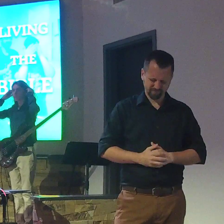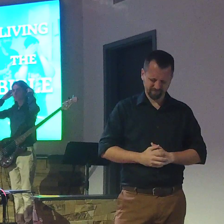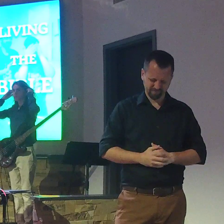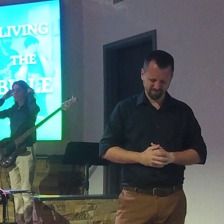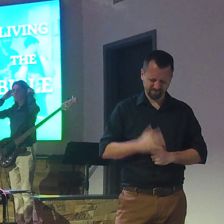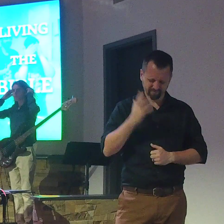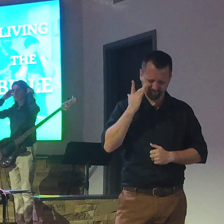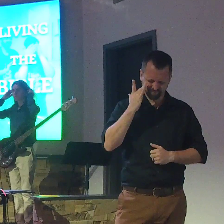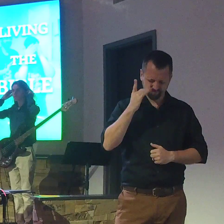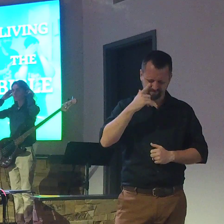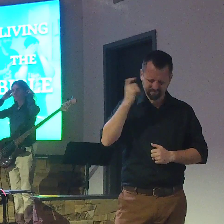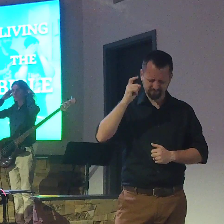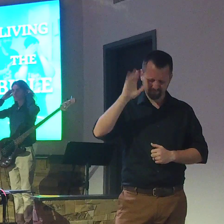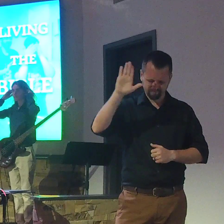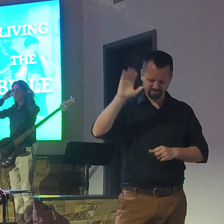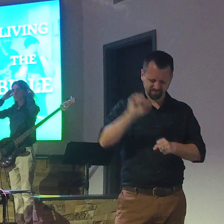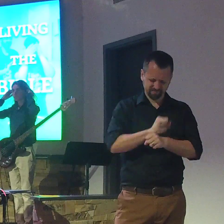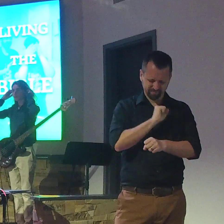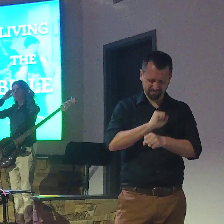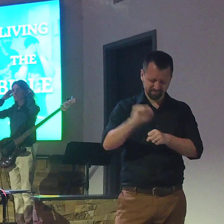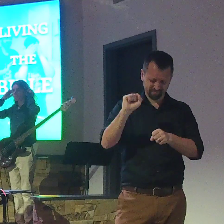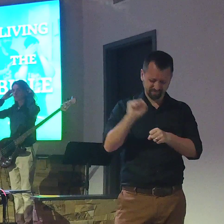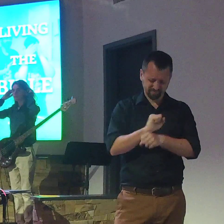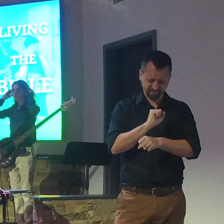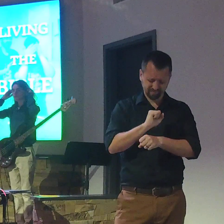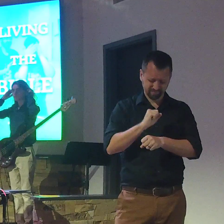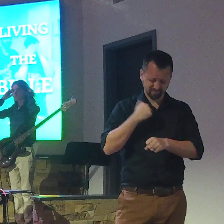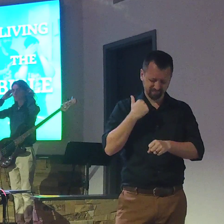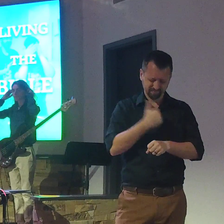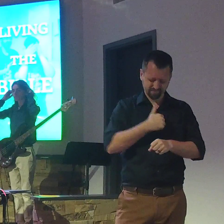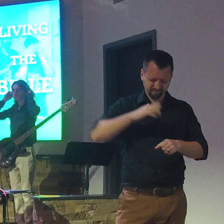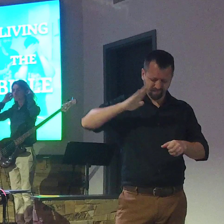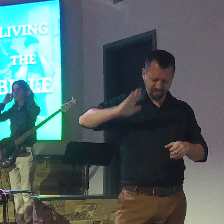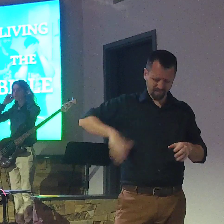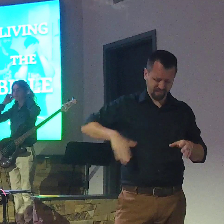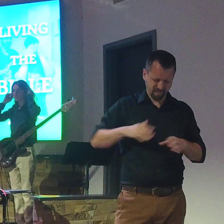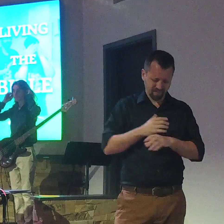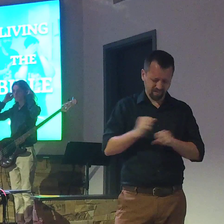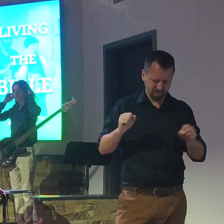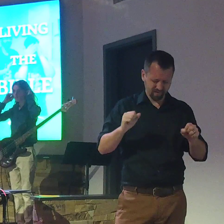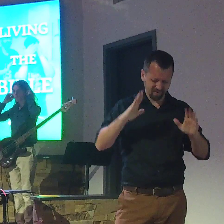because of what you've done for us. Lord, we were lost without hope